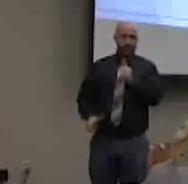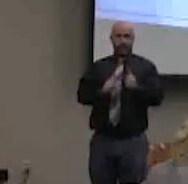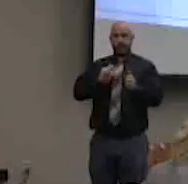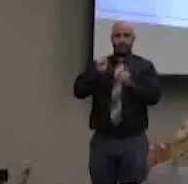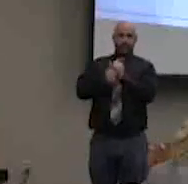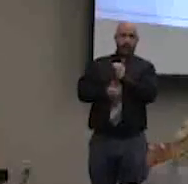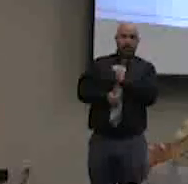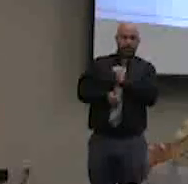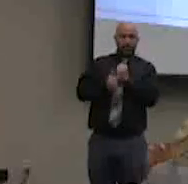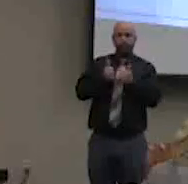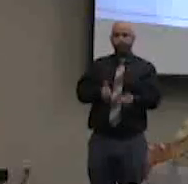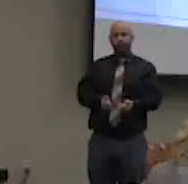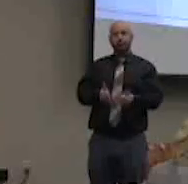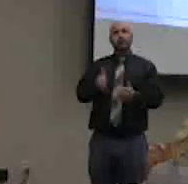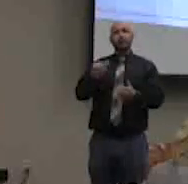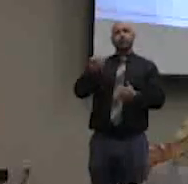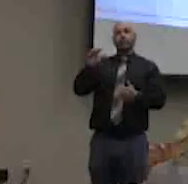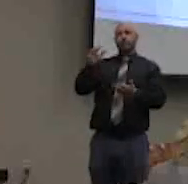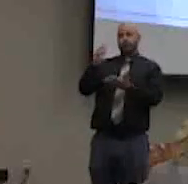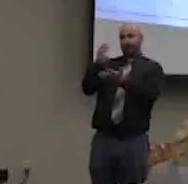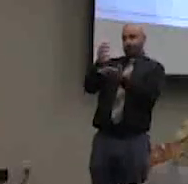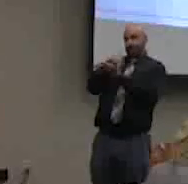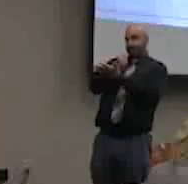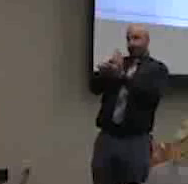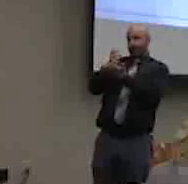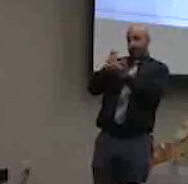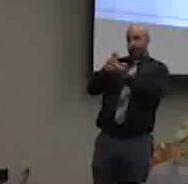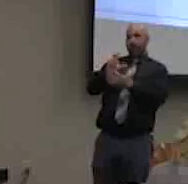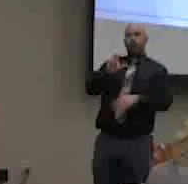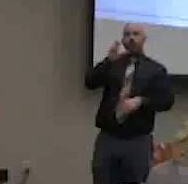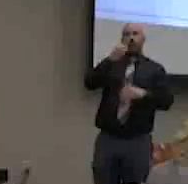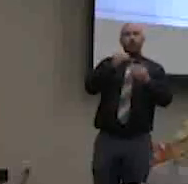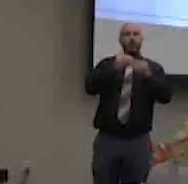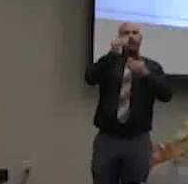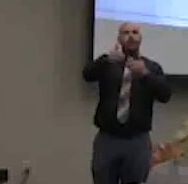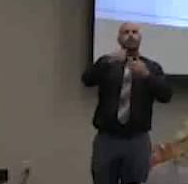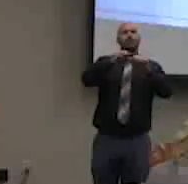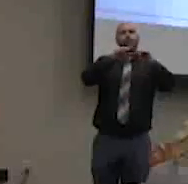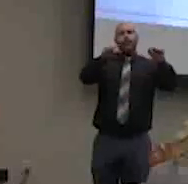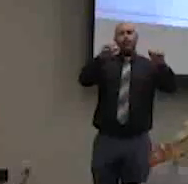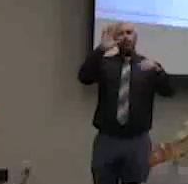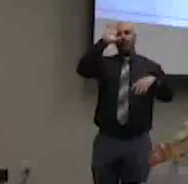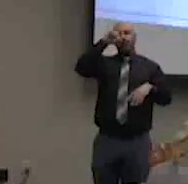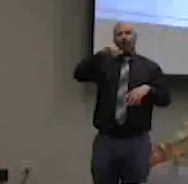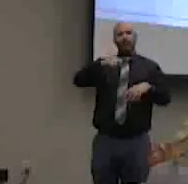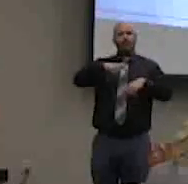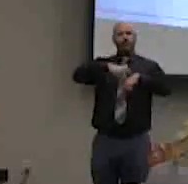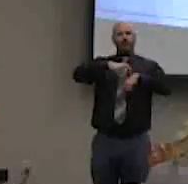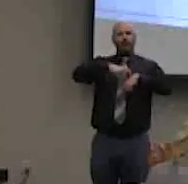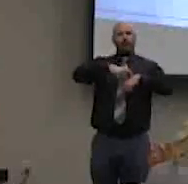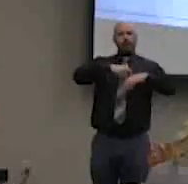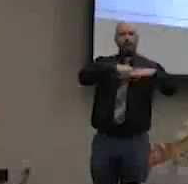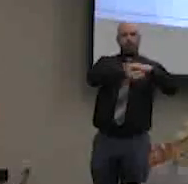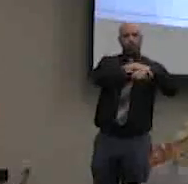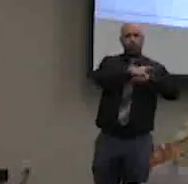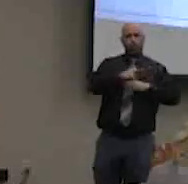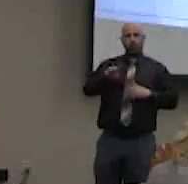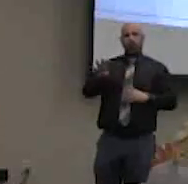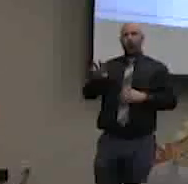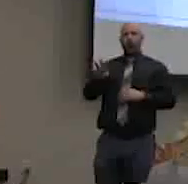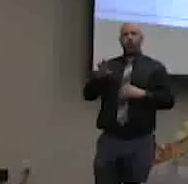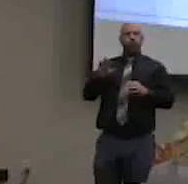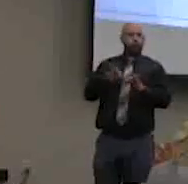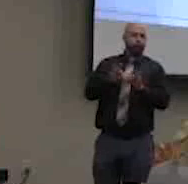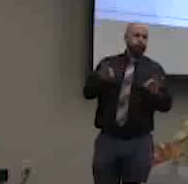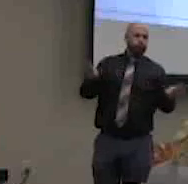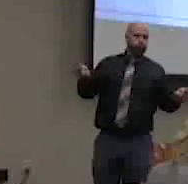elevating it to the next level, because we know that this time period, birth to four, is such a critical time period for our children so that they're